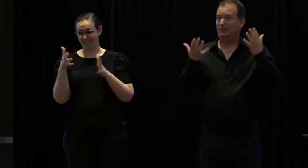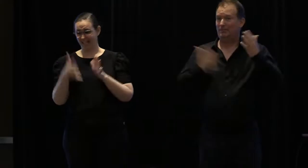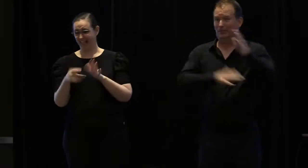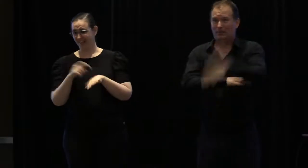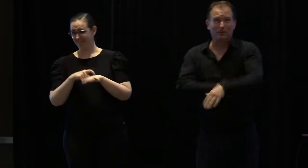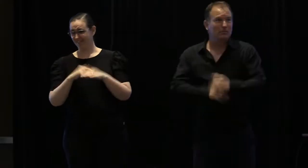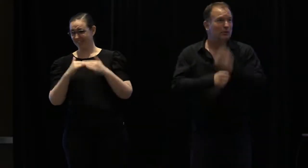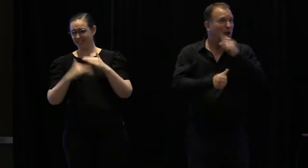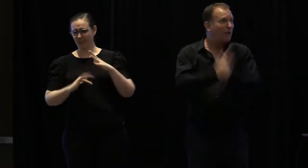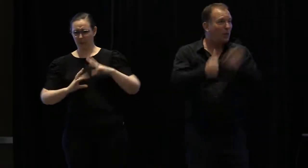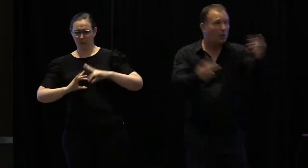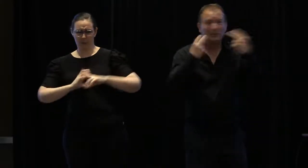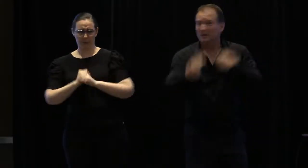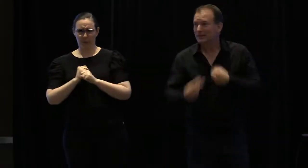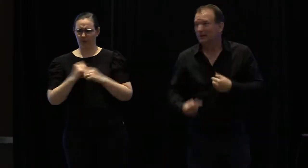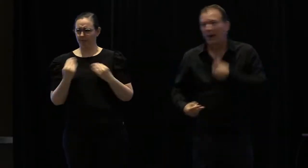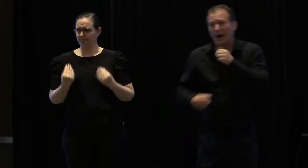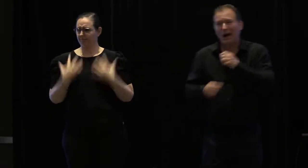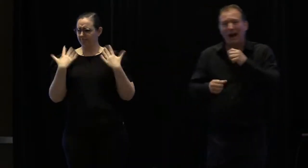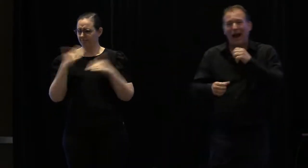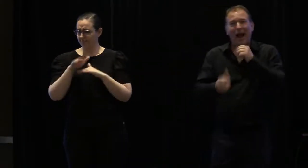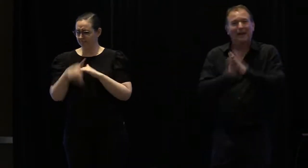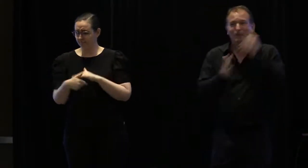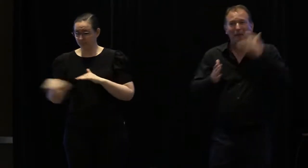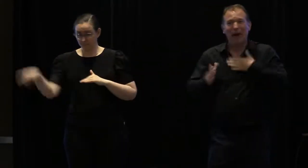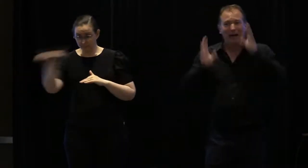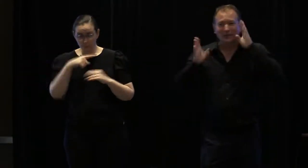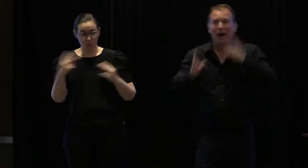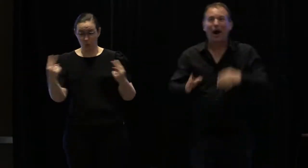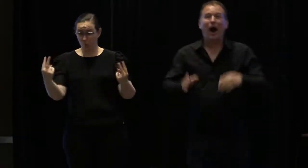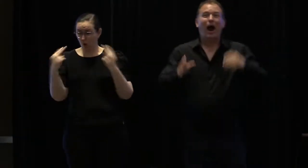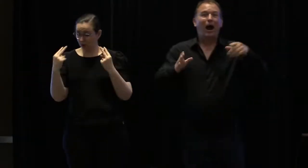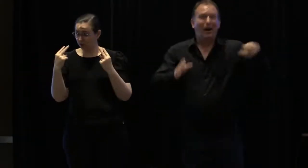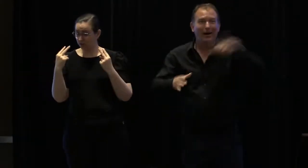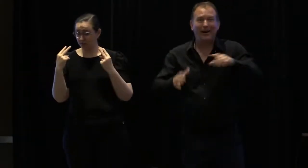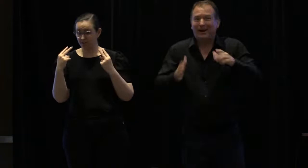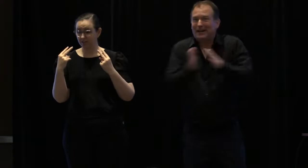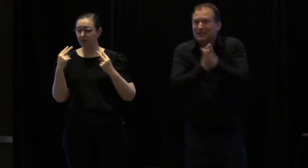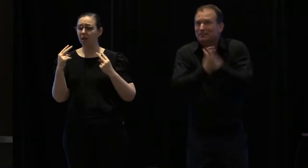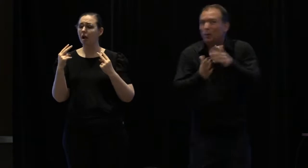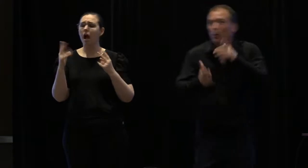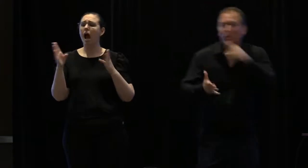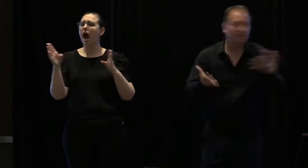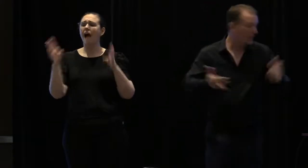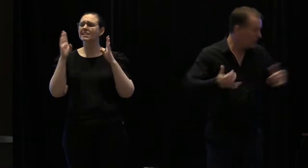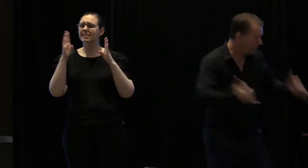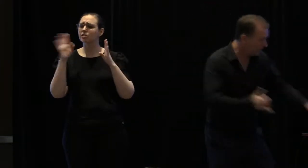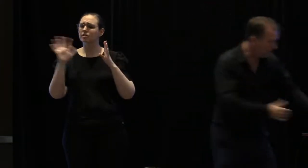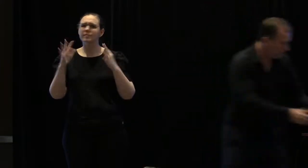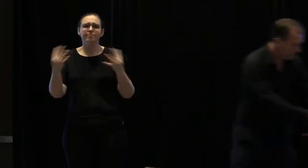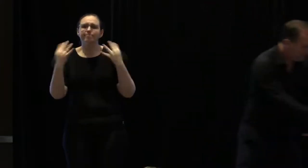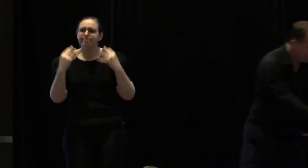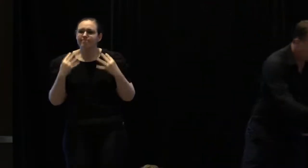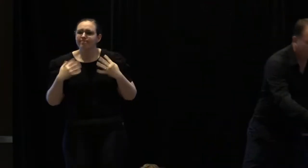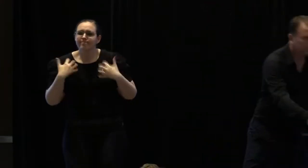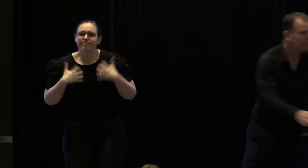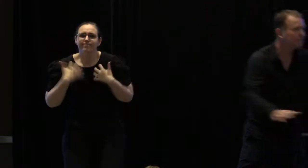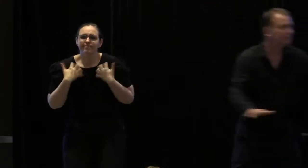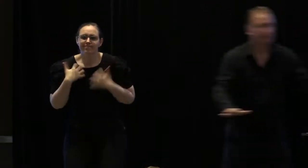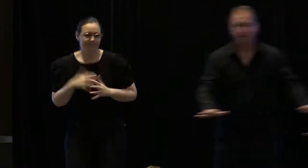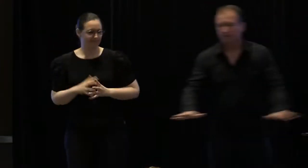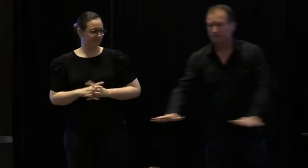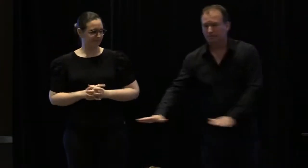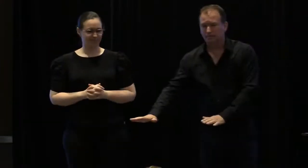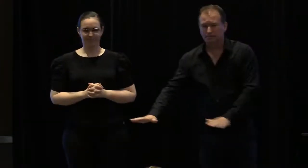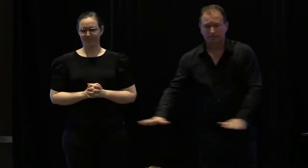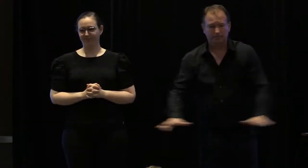evening. So I hope I haven't lost everyone's attention yet. We do have an